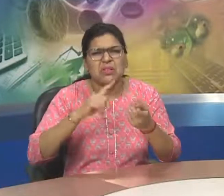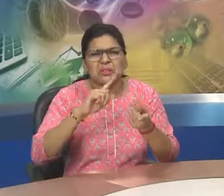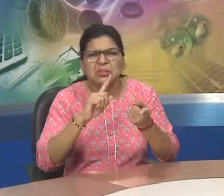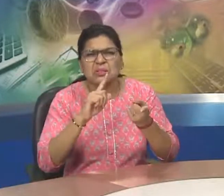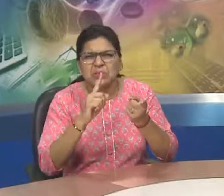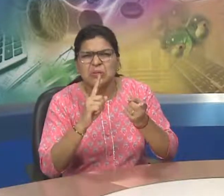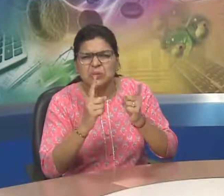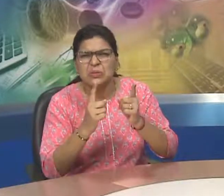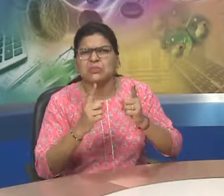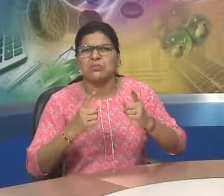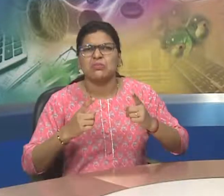as